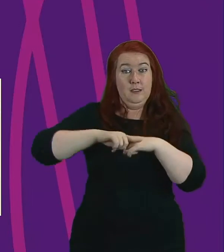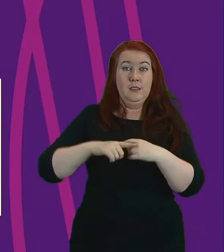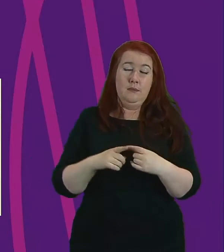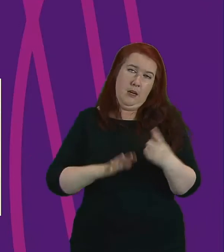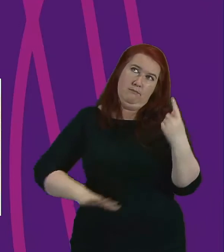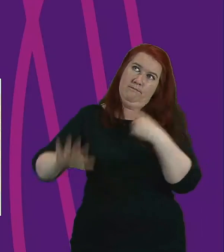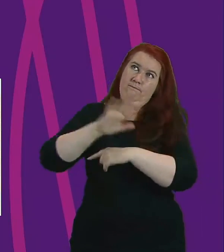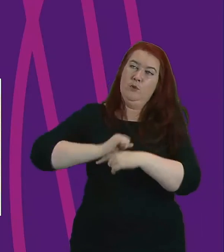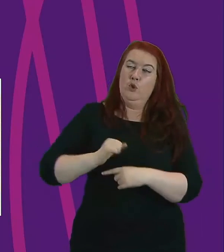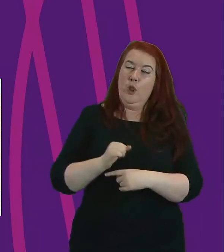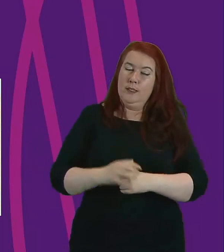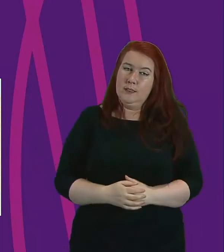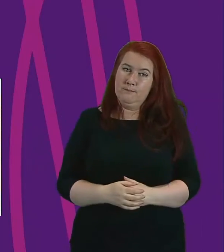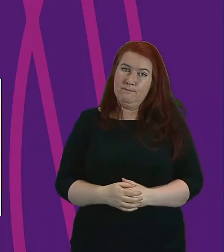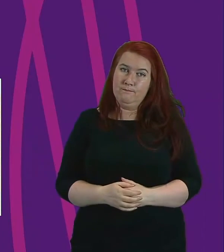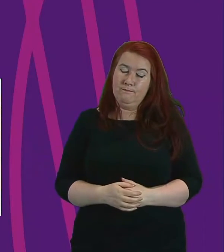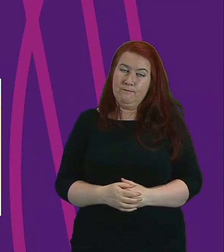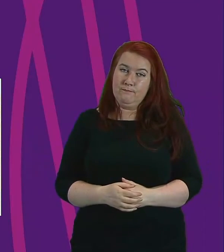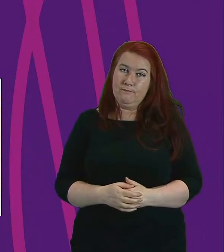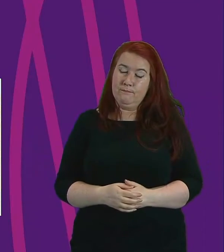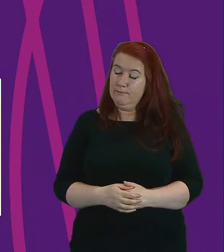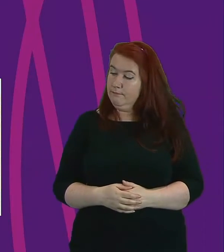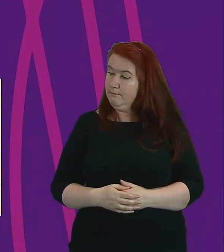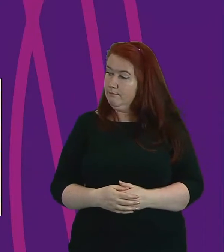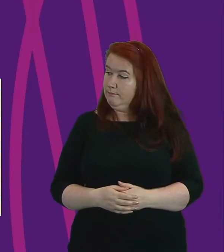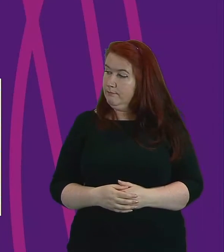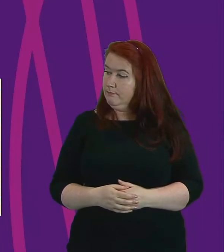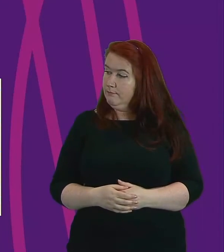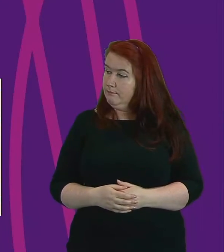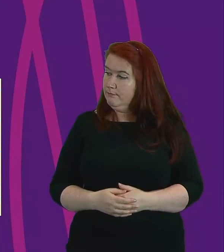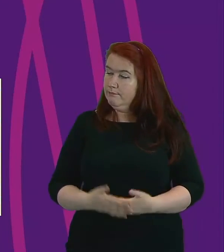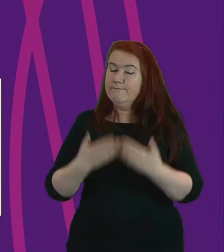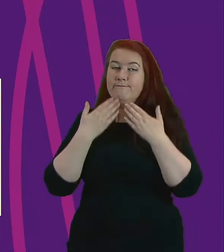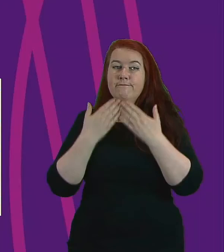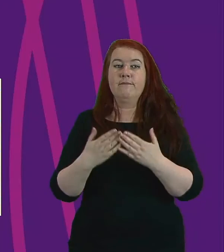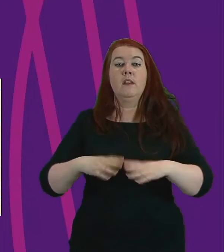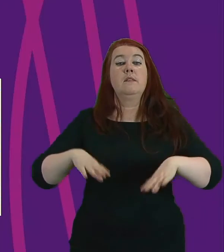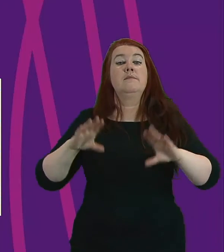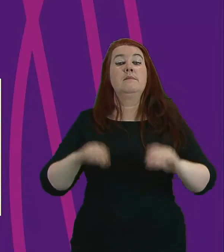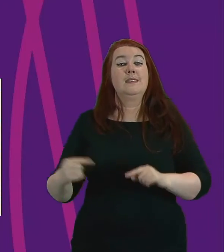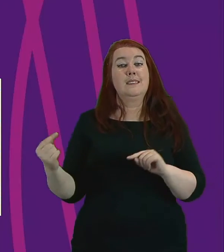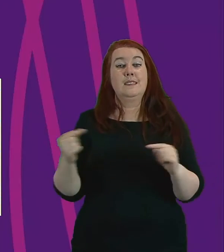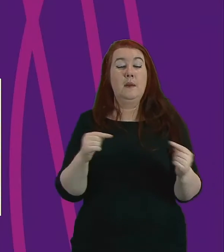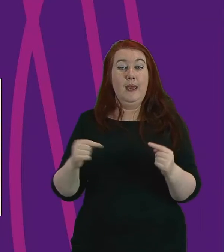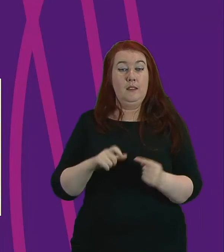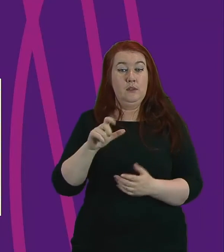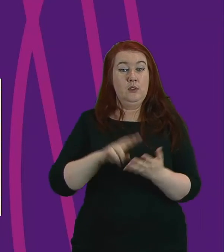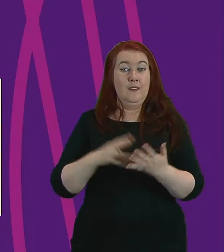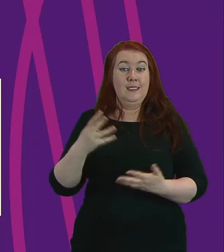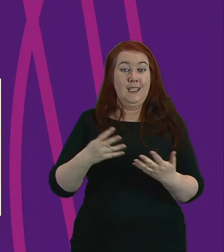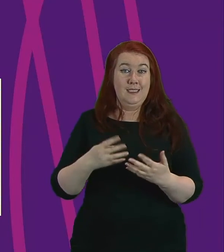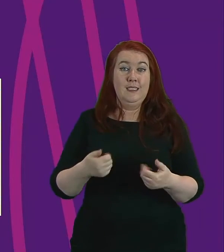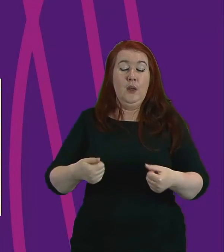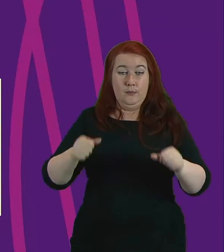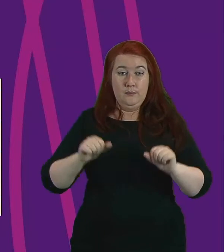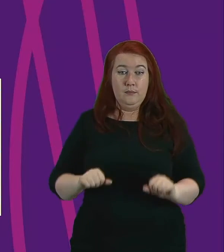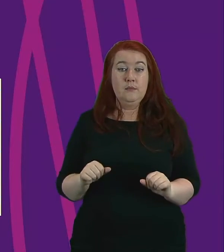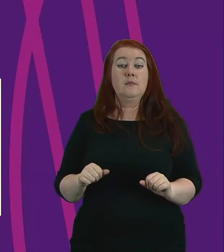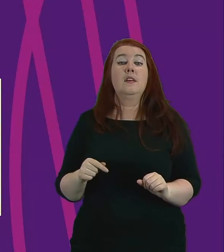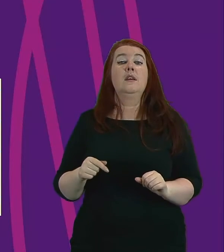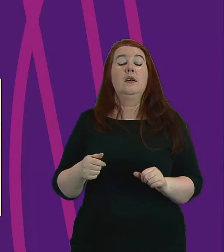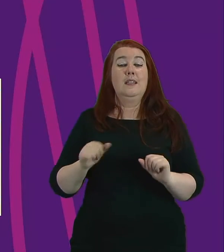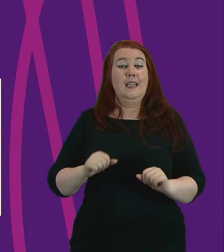nation. Thank you very much. And that concludes the debate on COVID-19 Next Steps Economy. And it's time to move on to the next item of business.